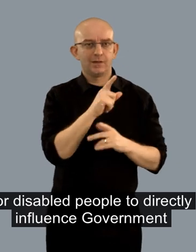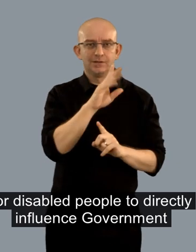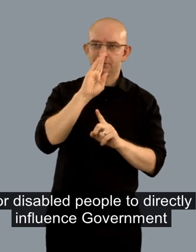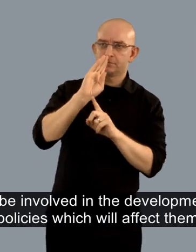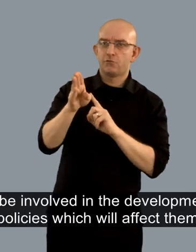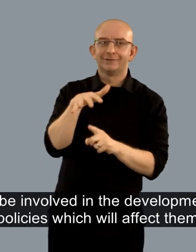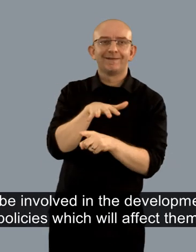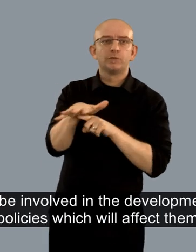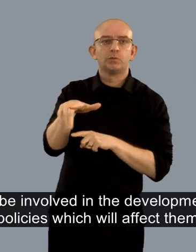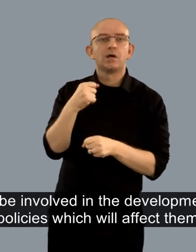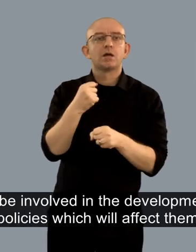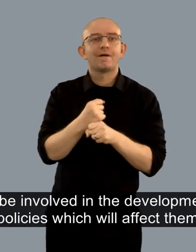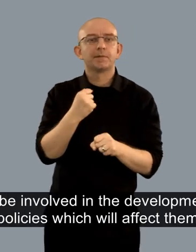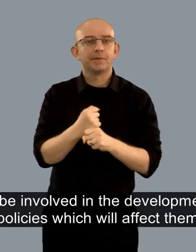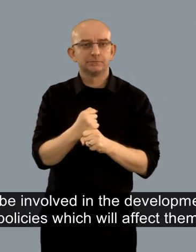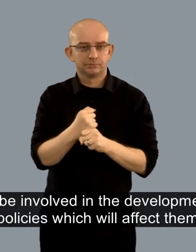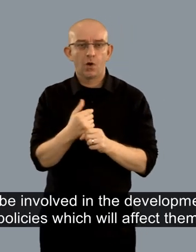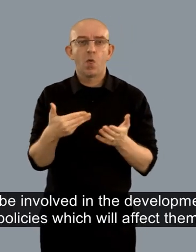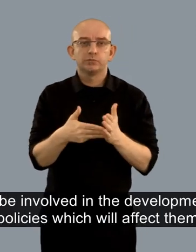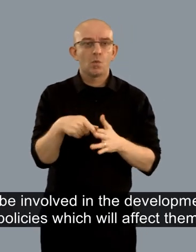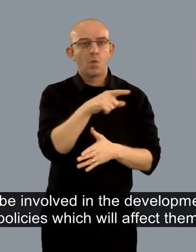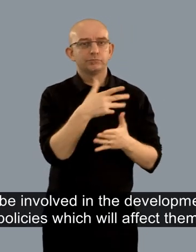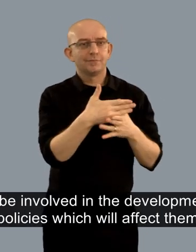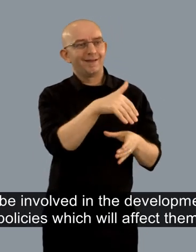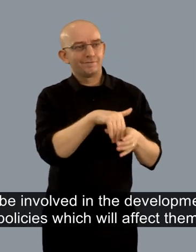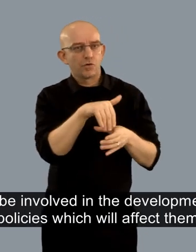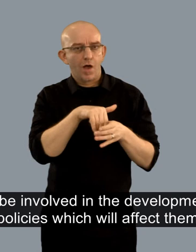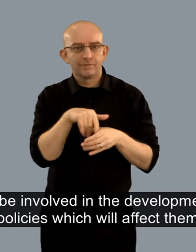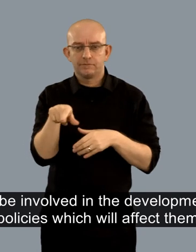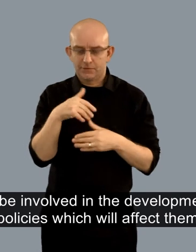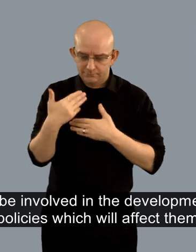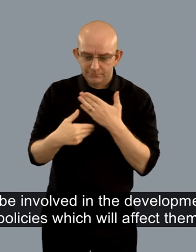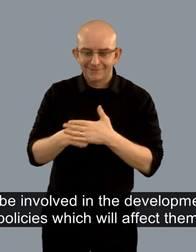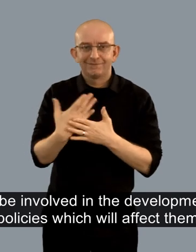government and be involved in the development of policies which will affect them.